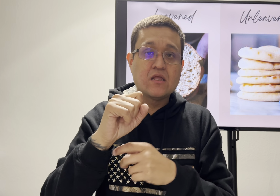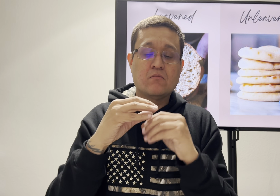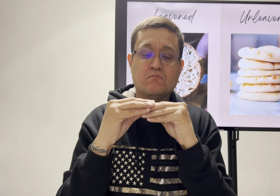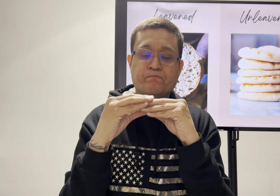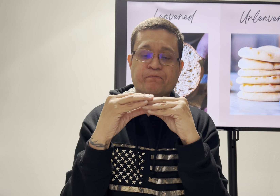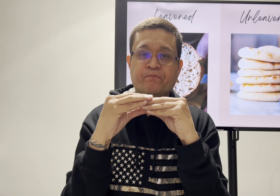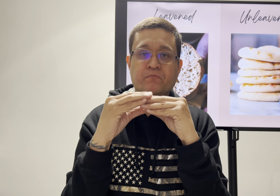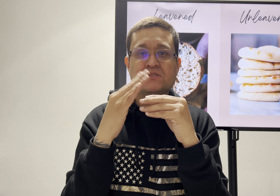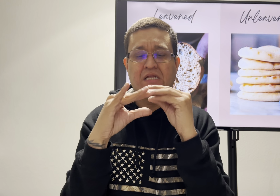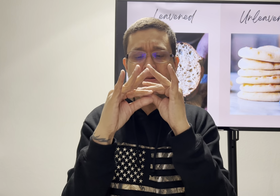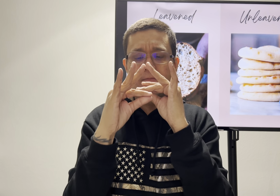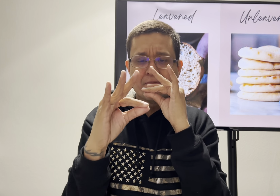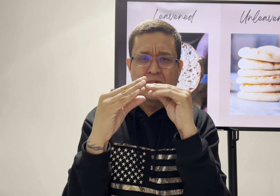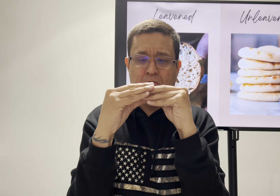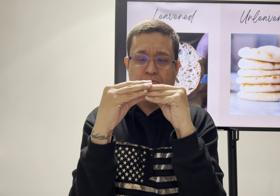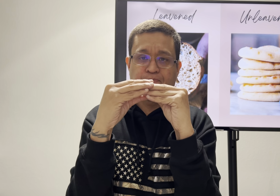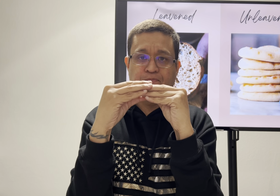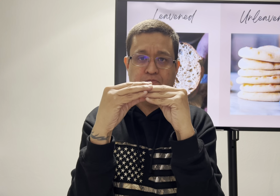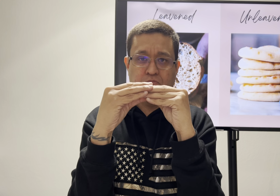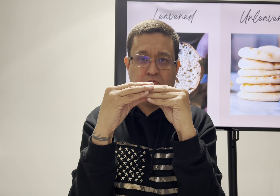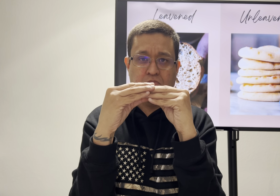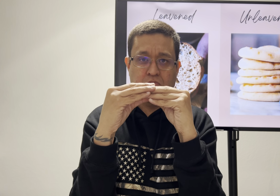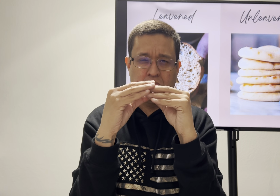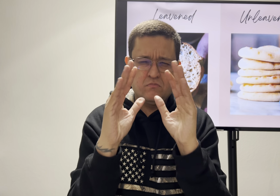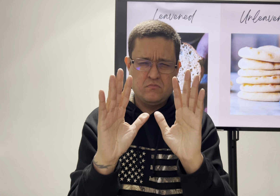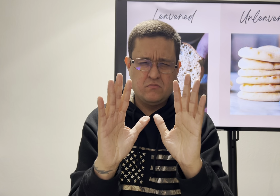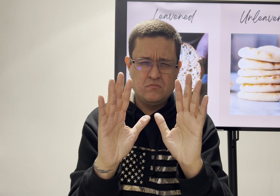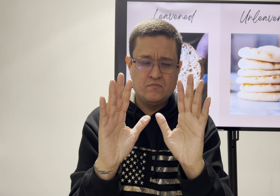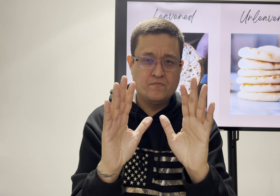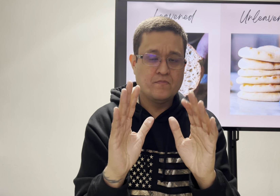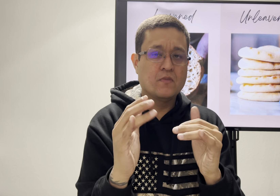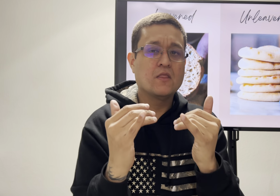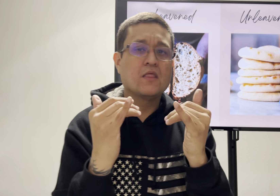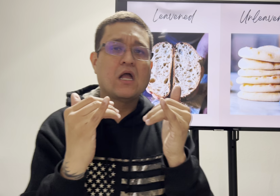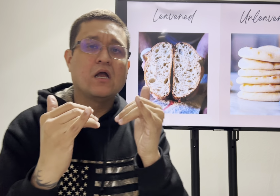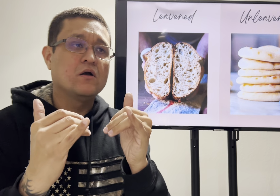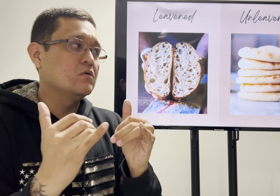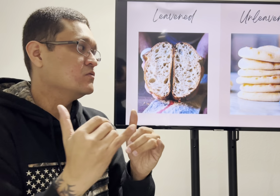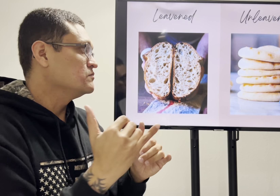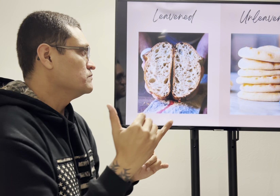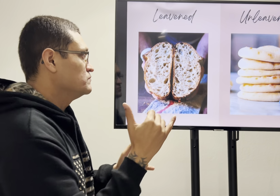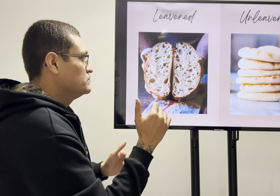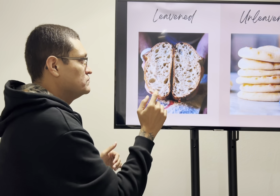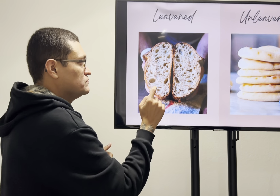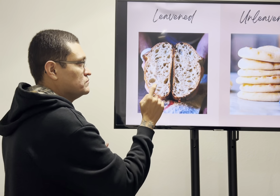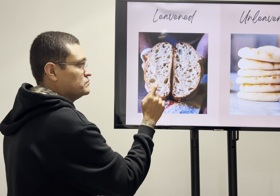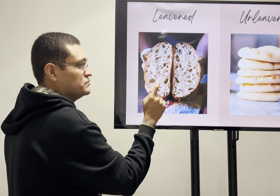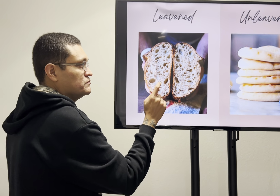Without yeast, it doesn't fluff up. It stays more flat.